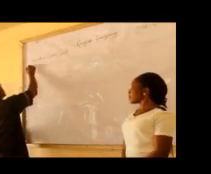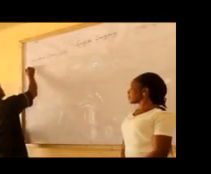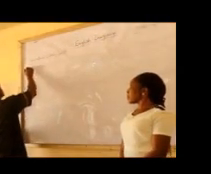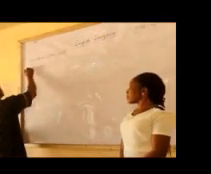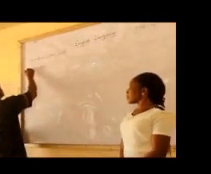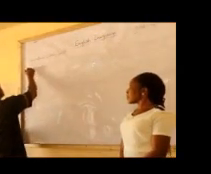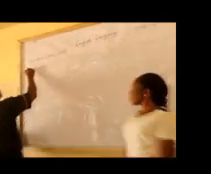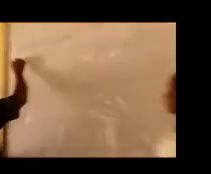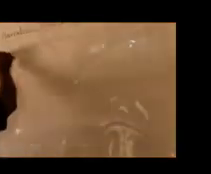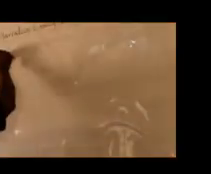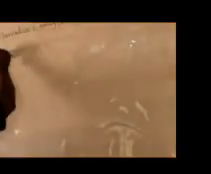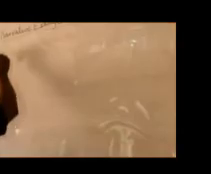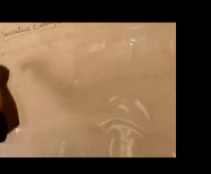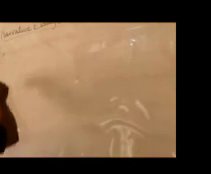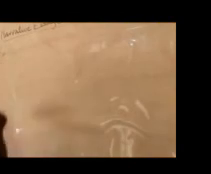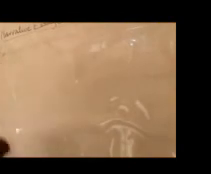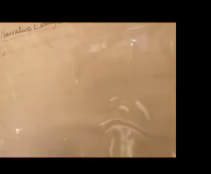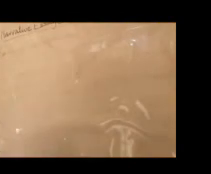So,